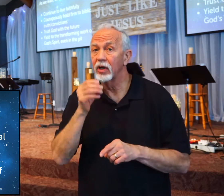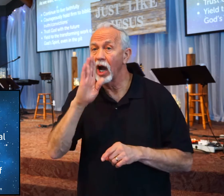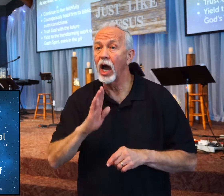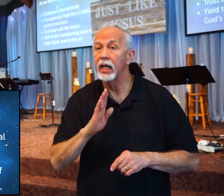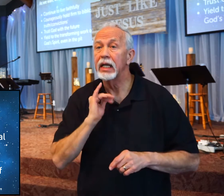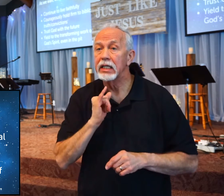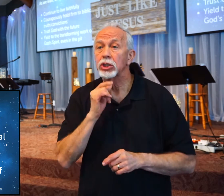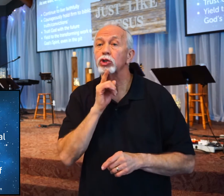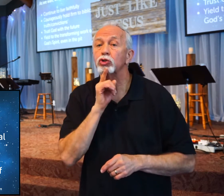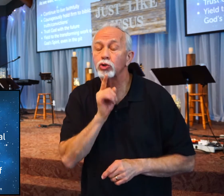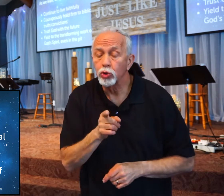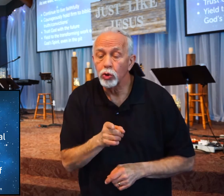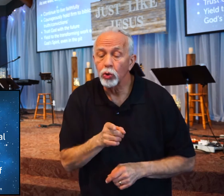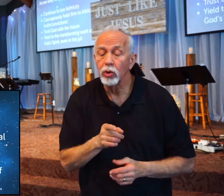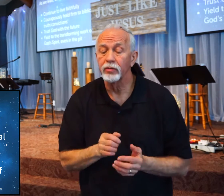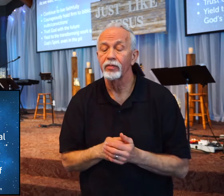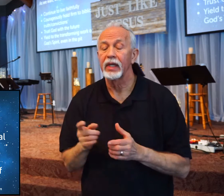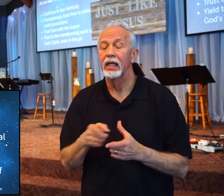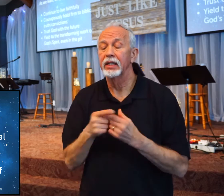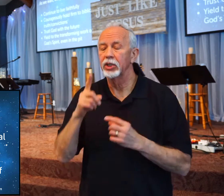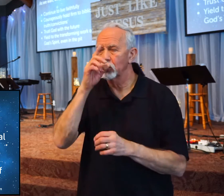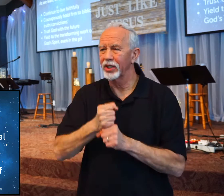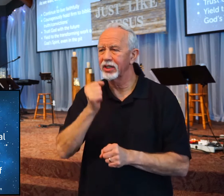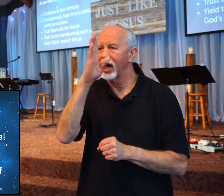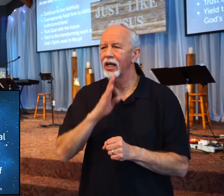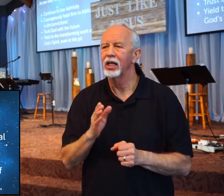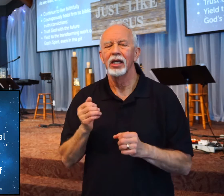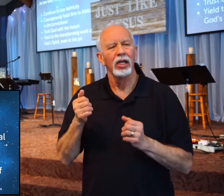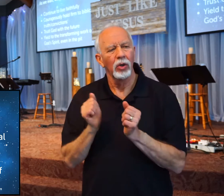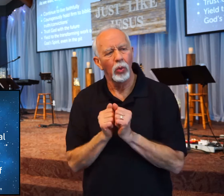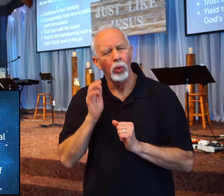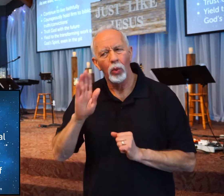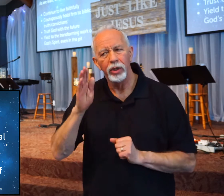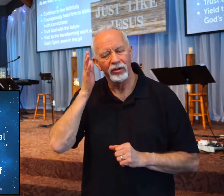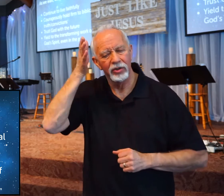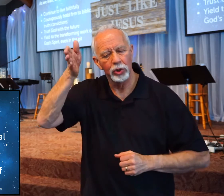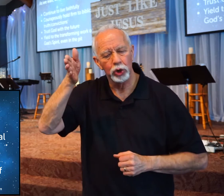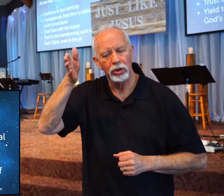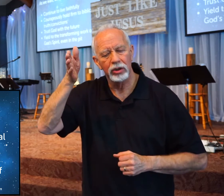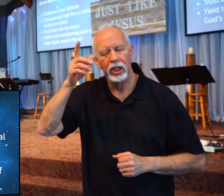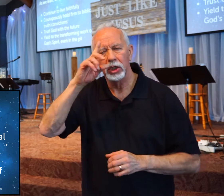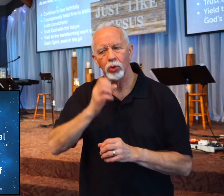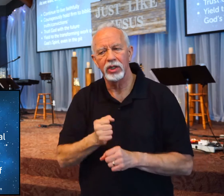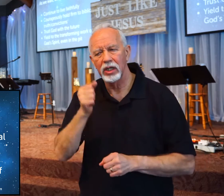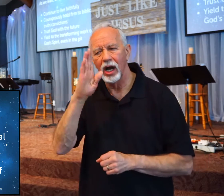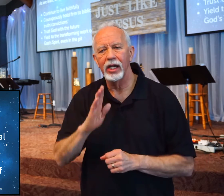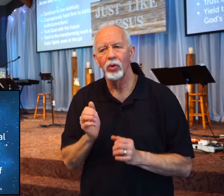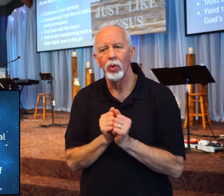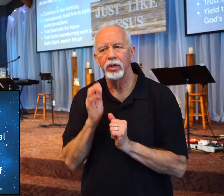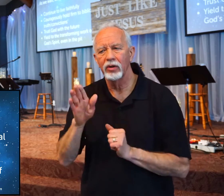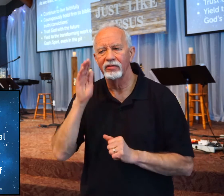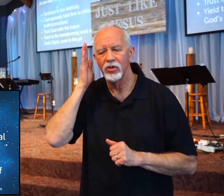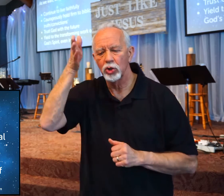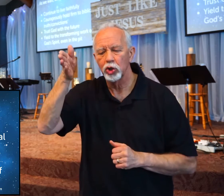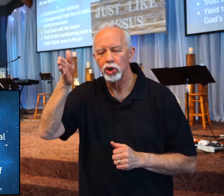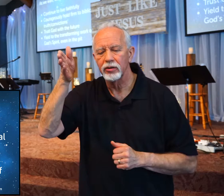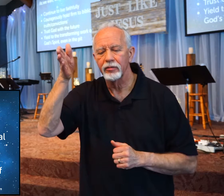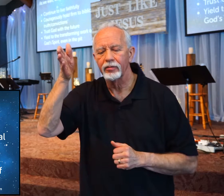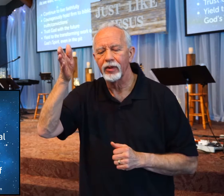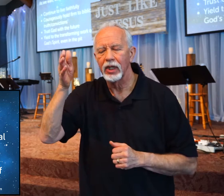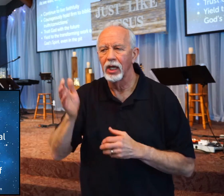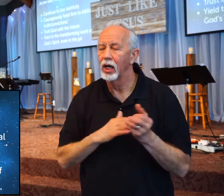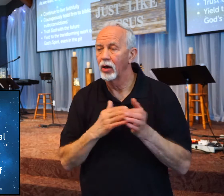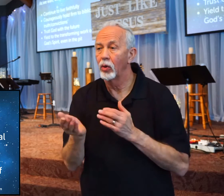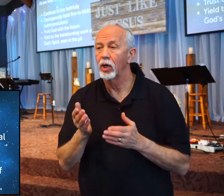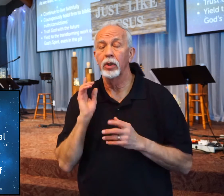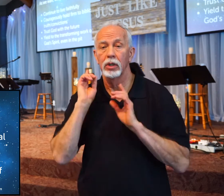to it. And then, trust God with your future. Trust God with your future. You know, whatever we're